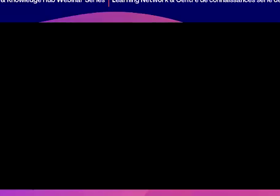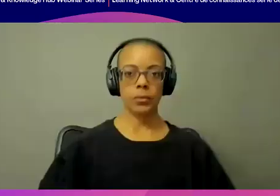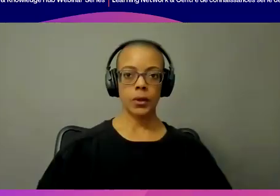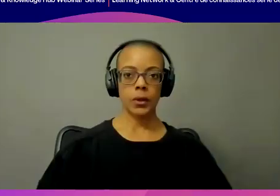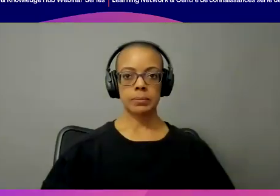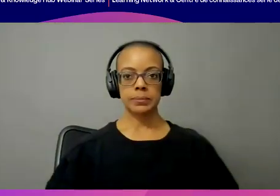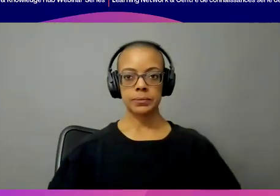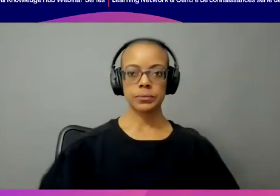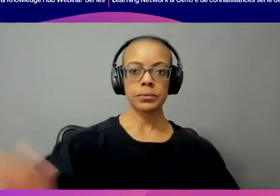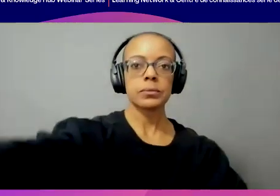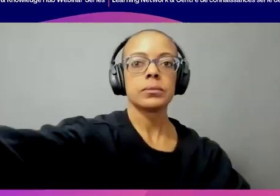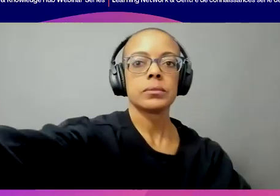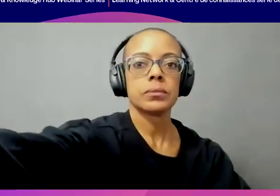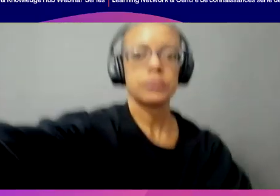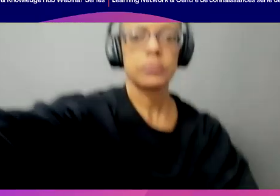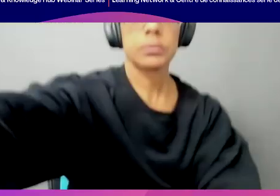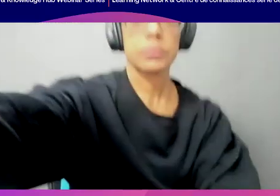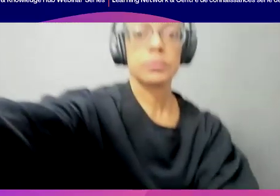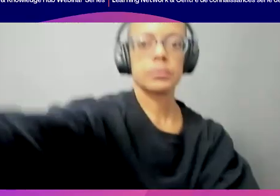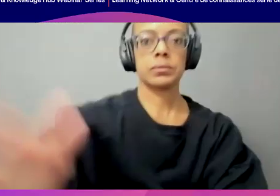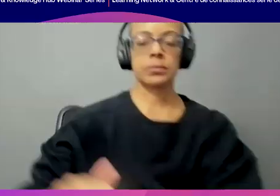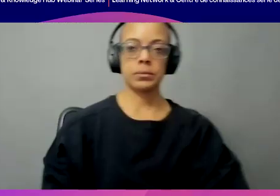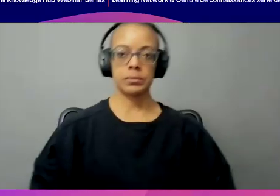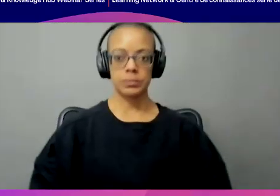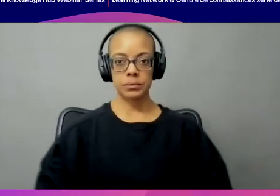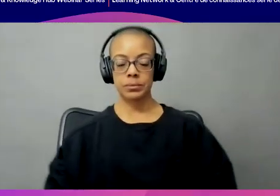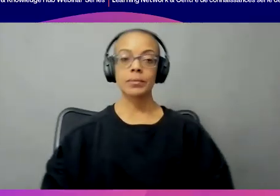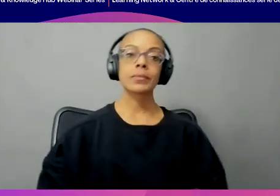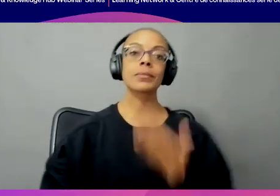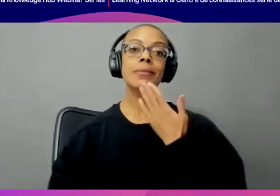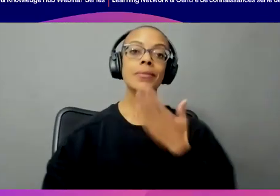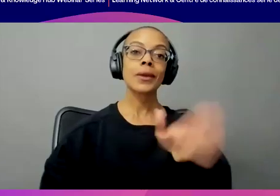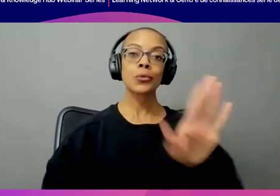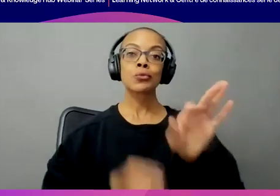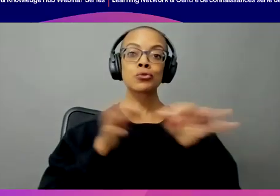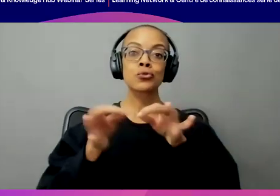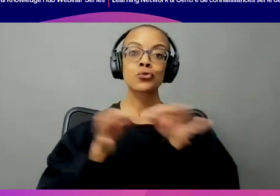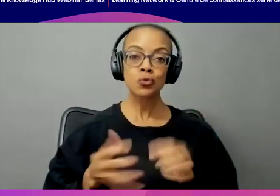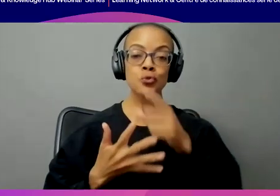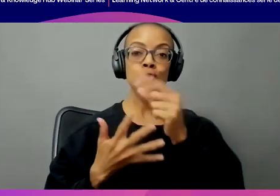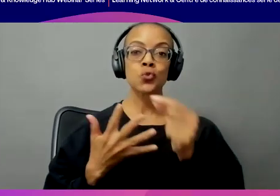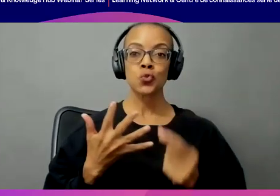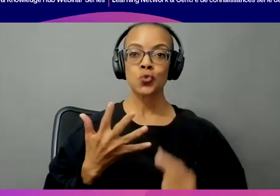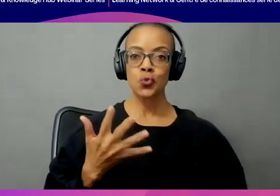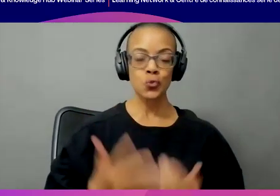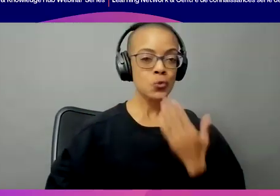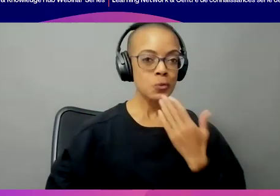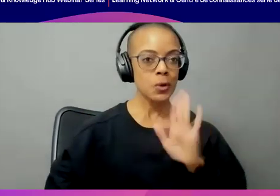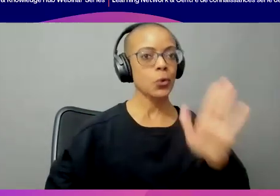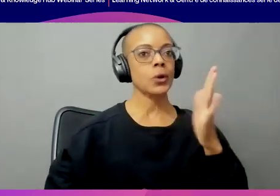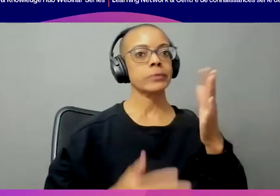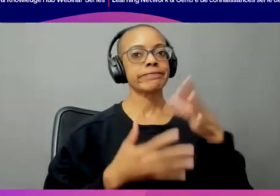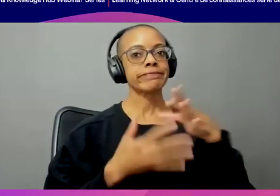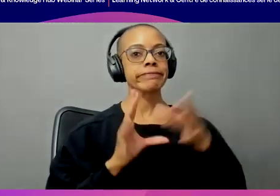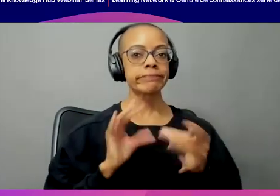much, Leanne. Thank you so very much for the description of what you're doing and for your reflections on